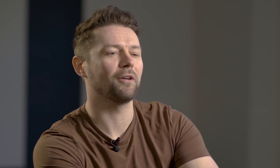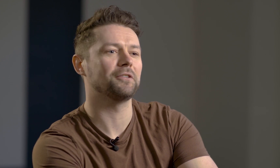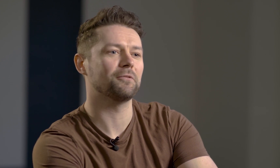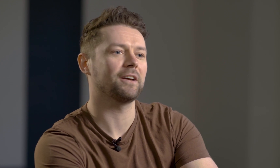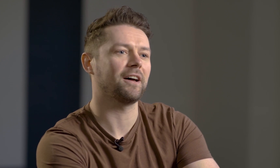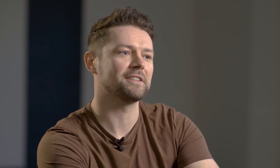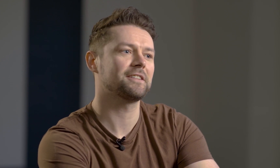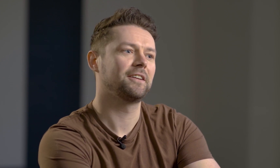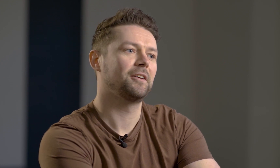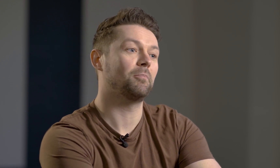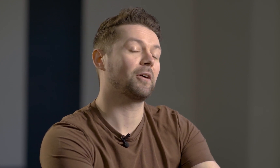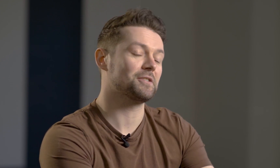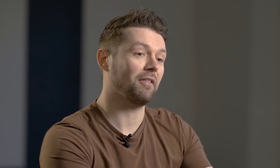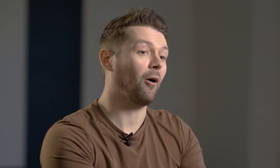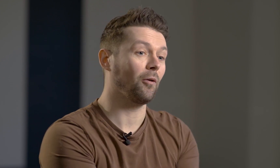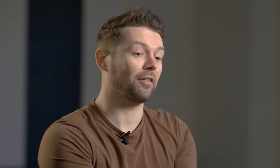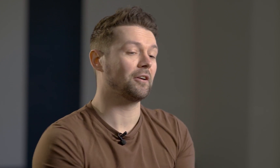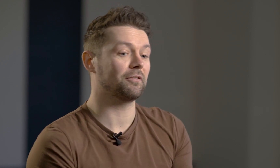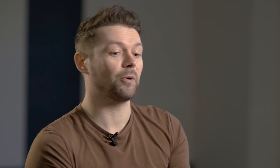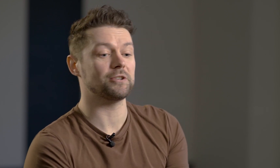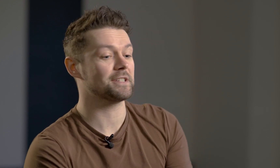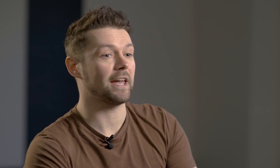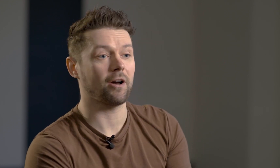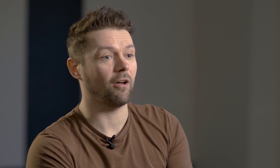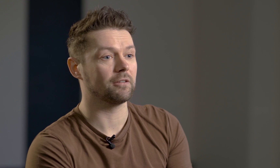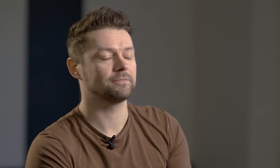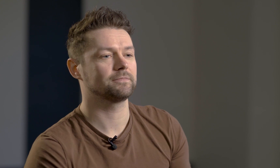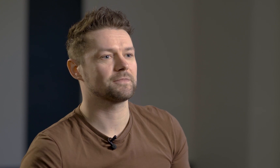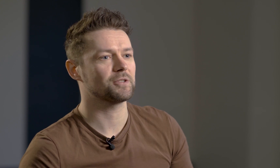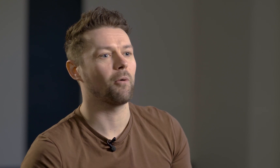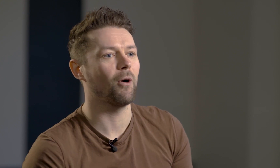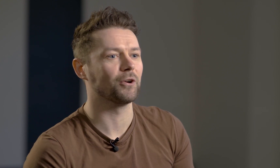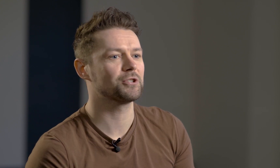than you realise because of that whole thing of we just take on so much